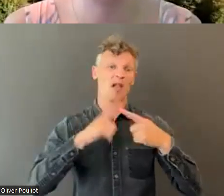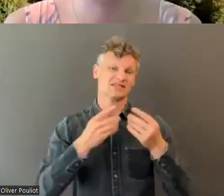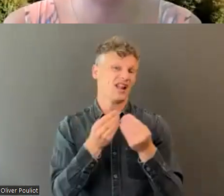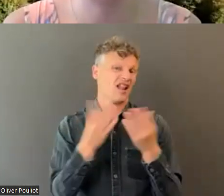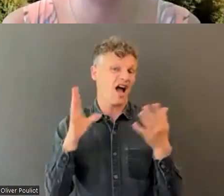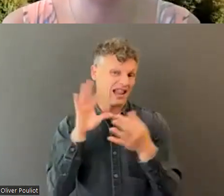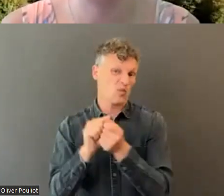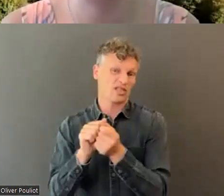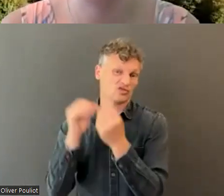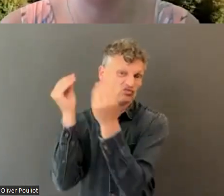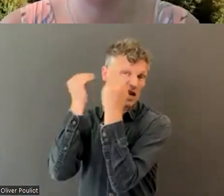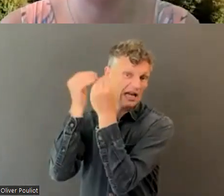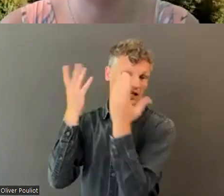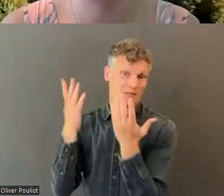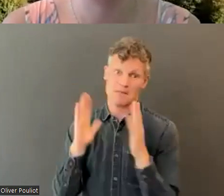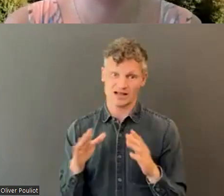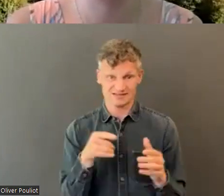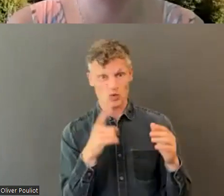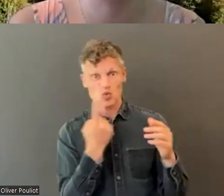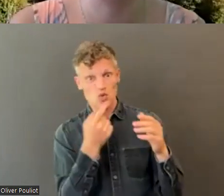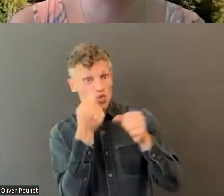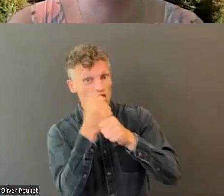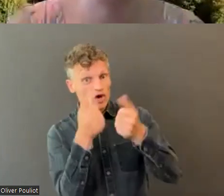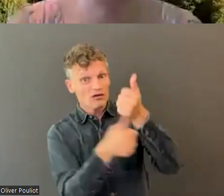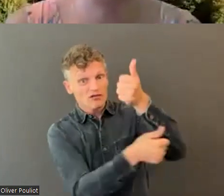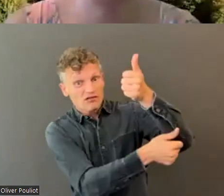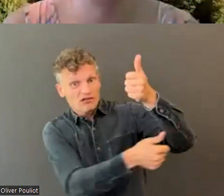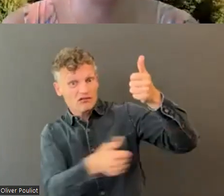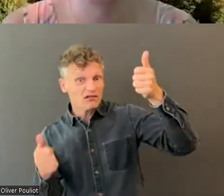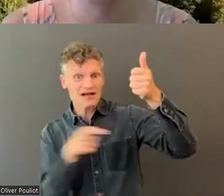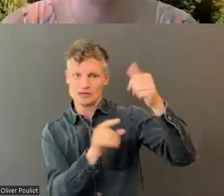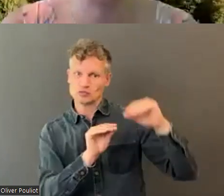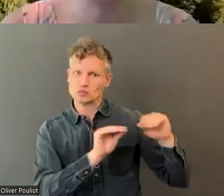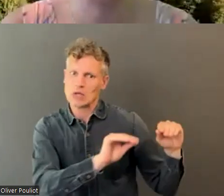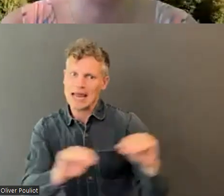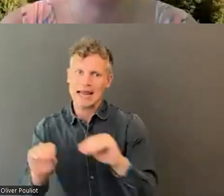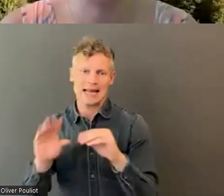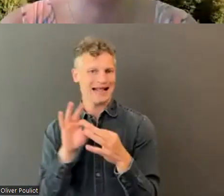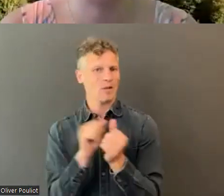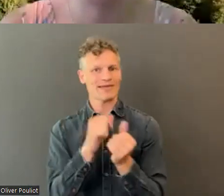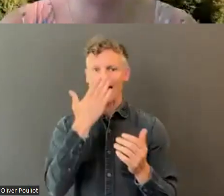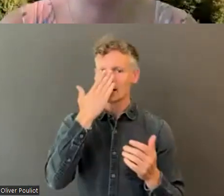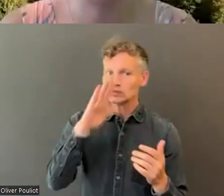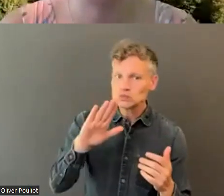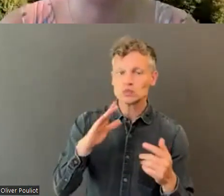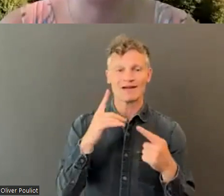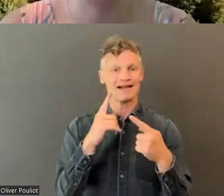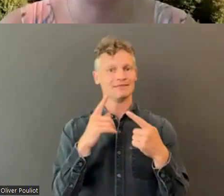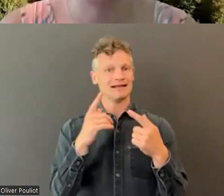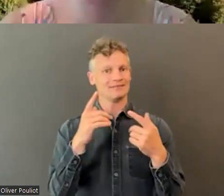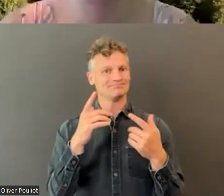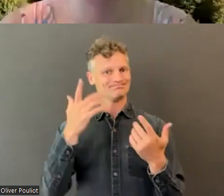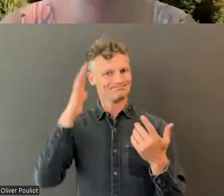have to train your employees around the areas of attitudinal barriers. You have to train the institution